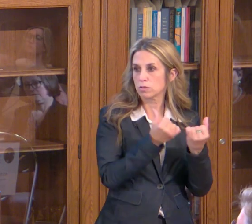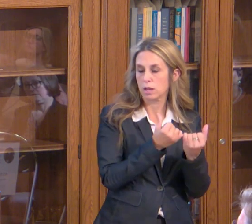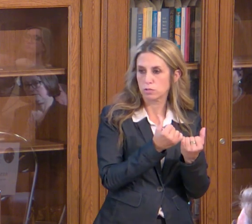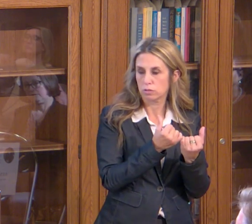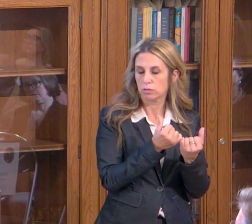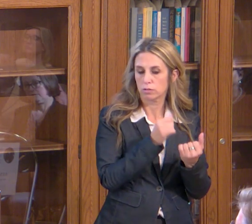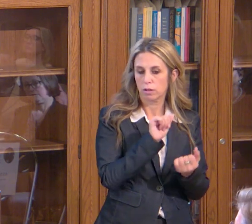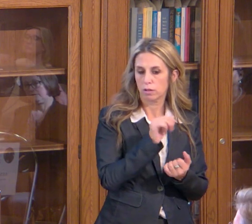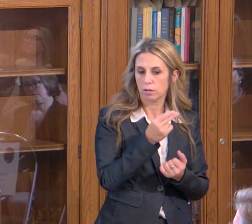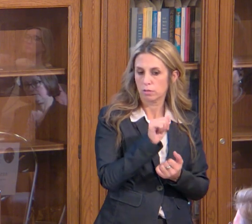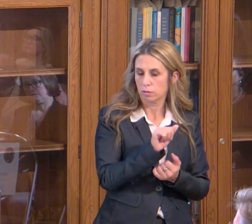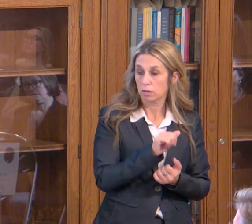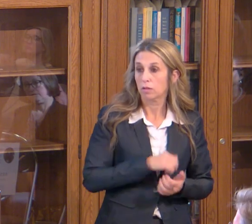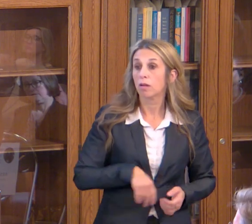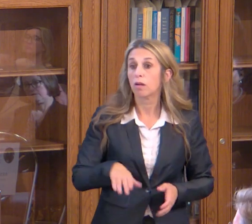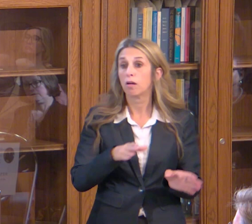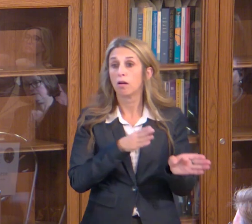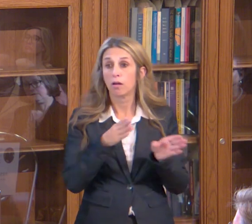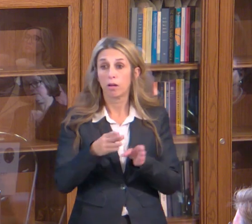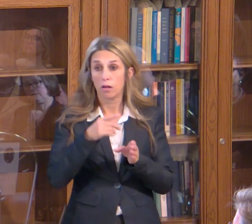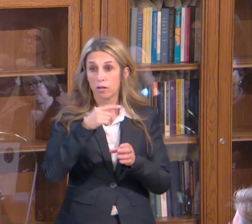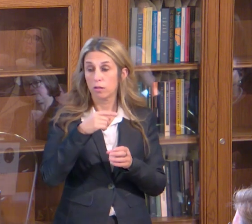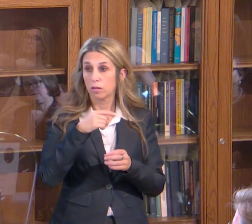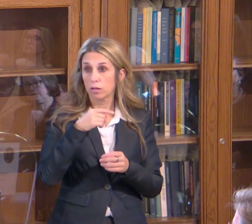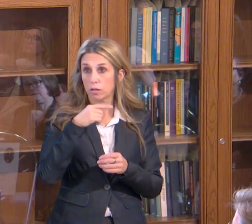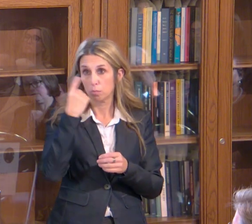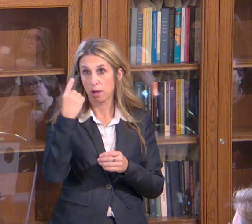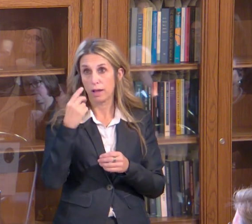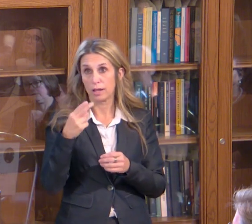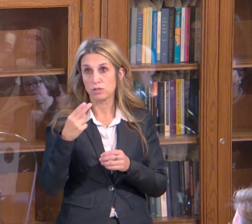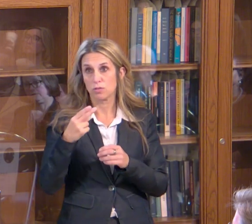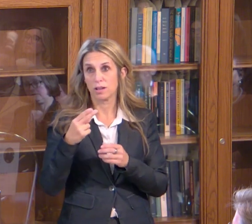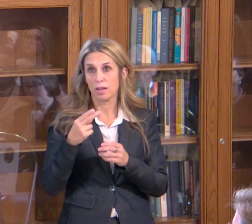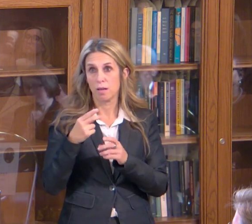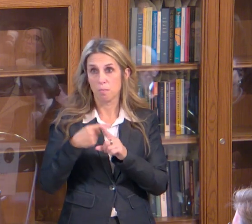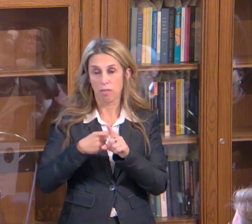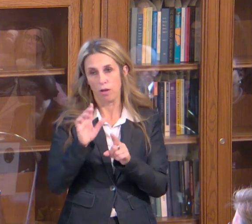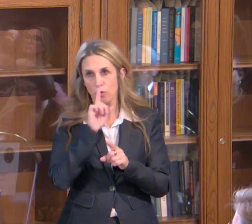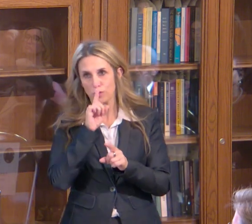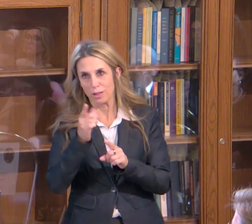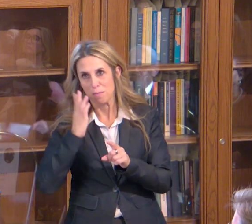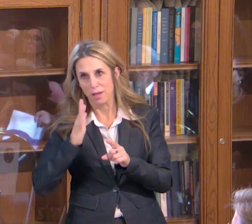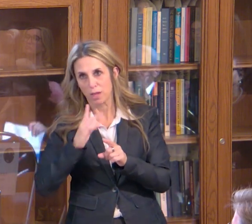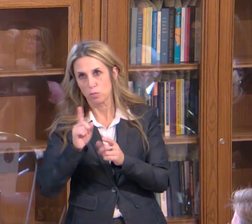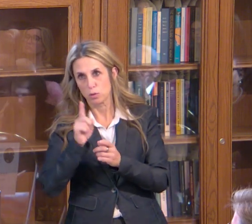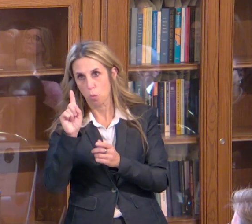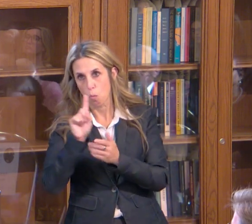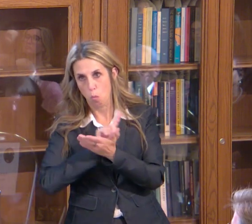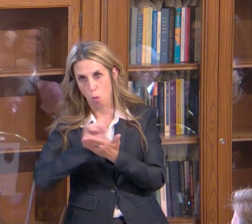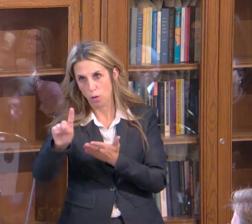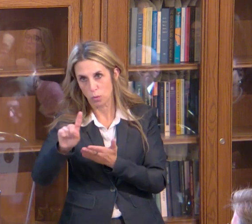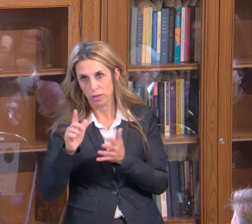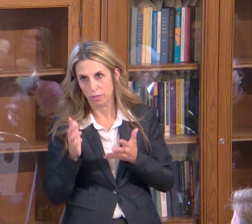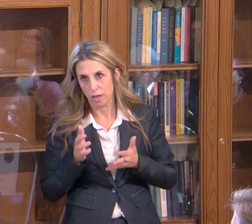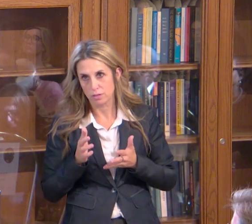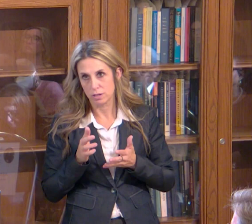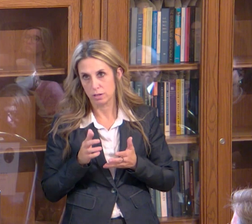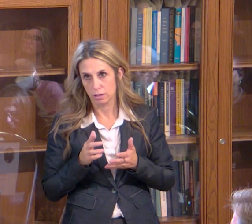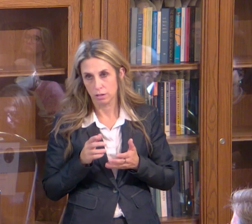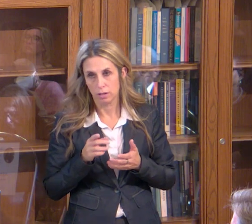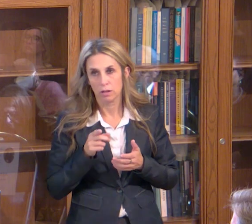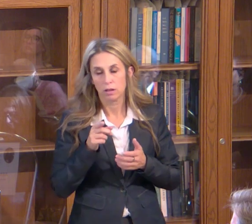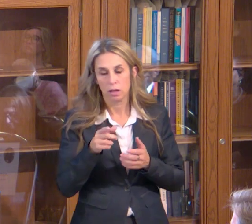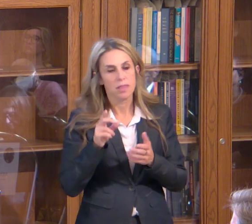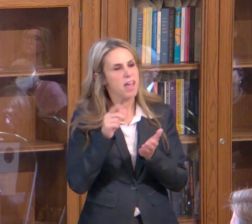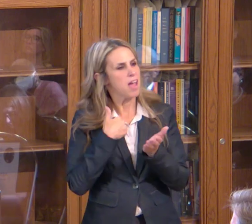Association Black History Month oh well it was a week then was popularized through local brand an es of the association there